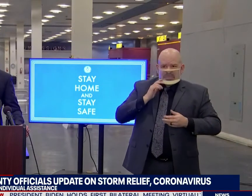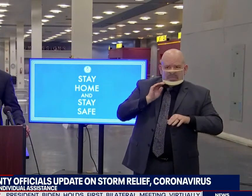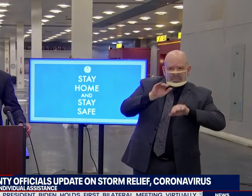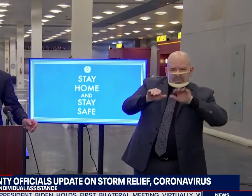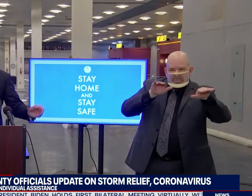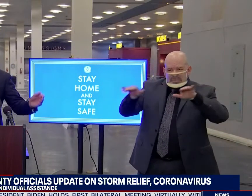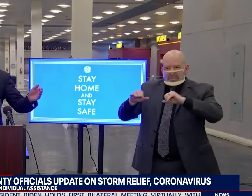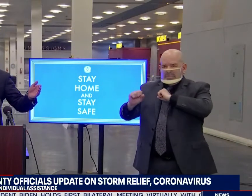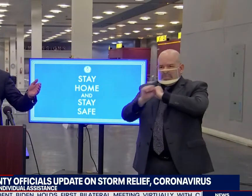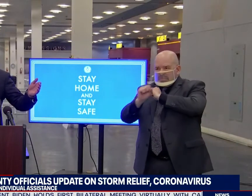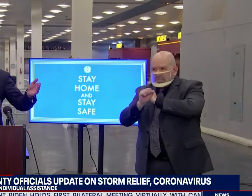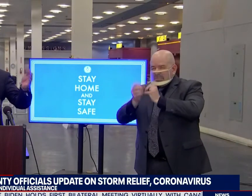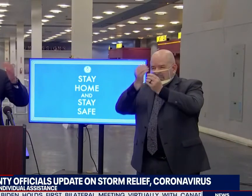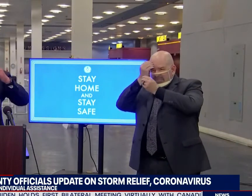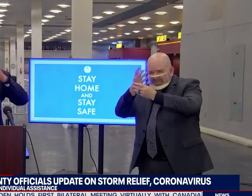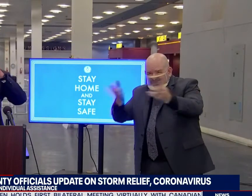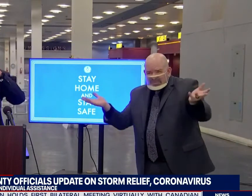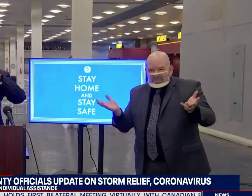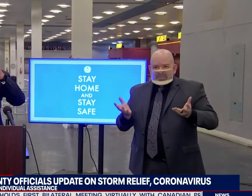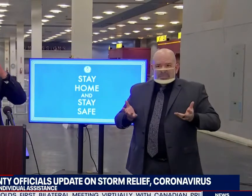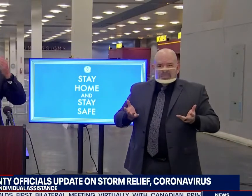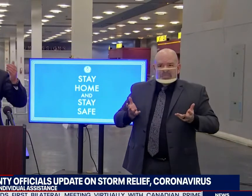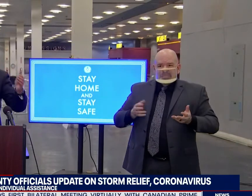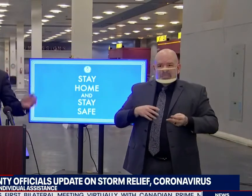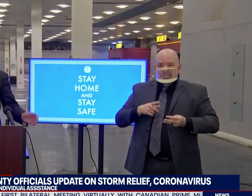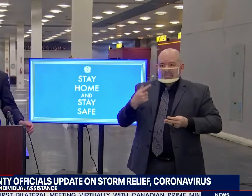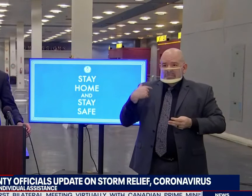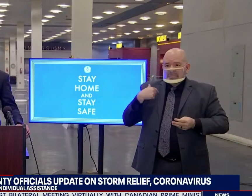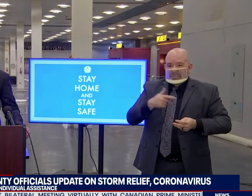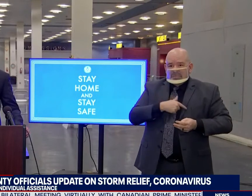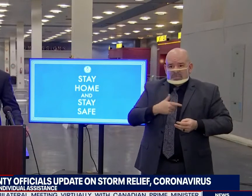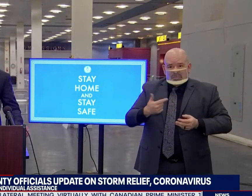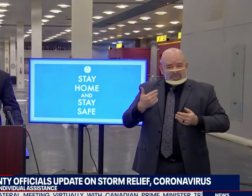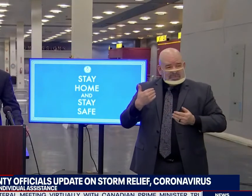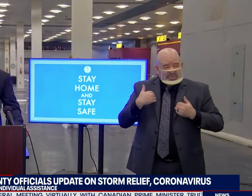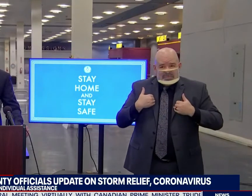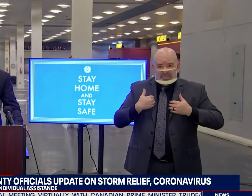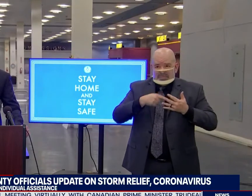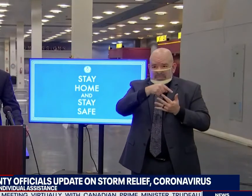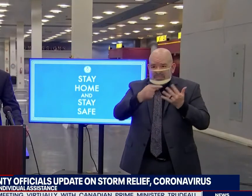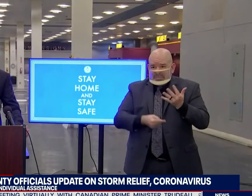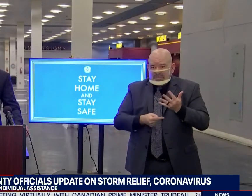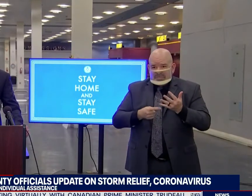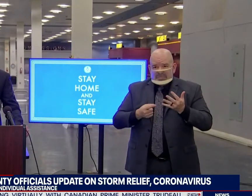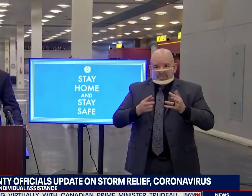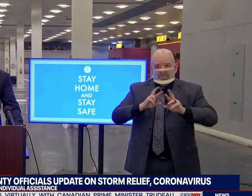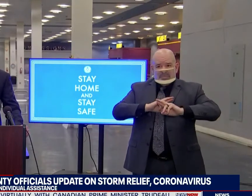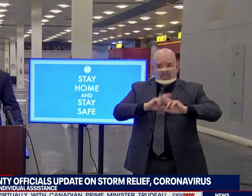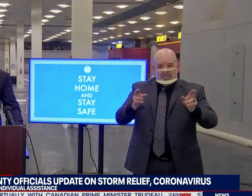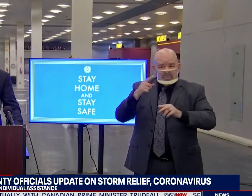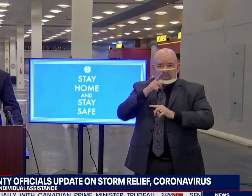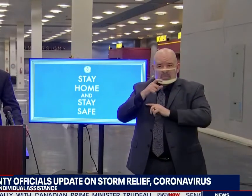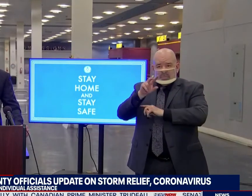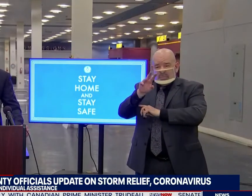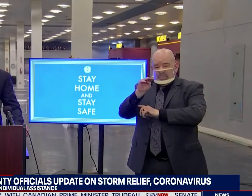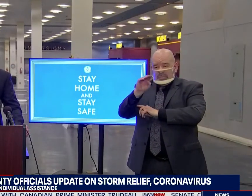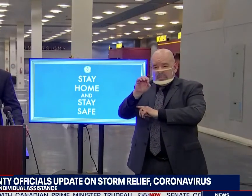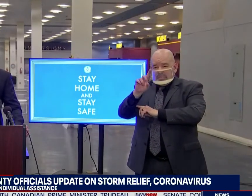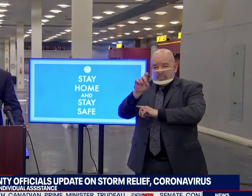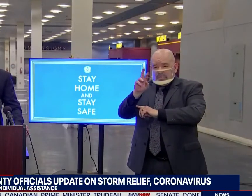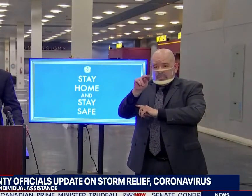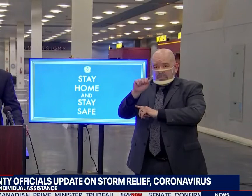people to come in um earlier than what is scheduled um in our in our um you know, daily